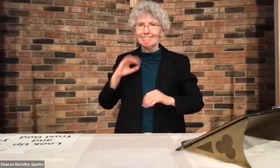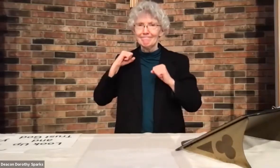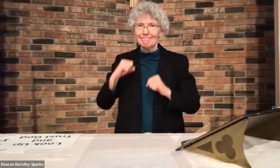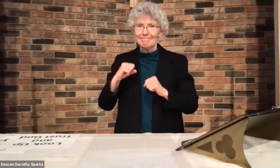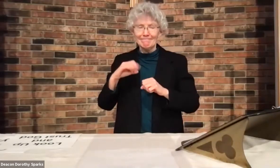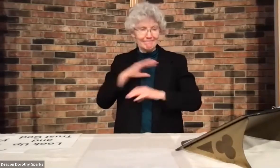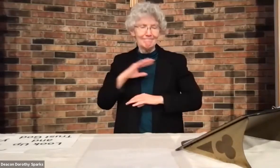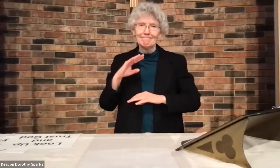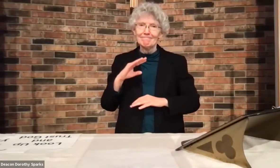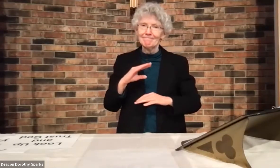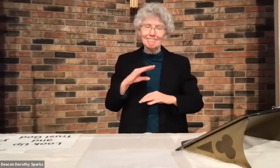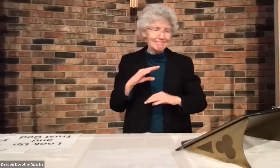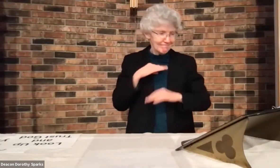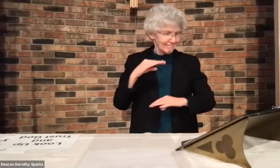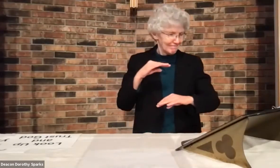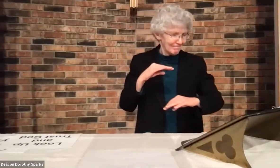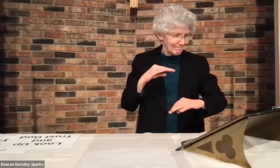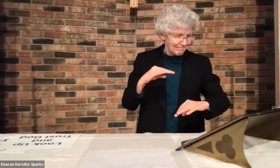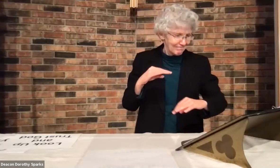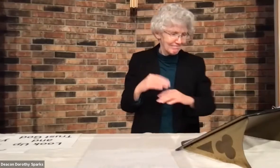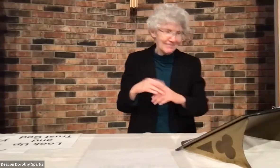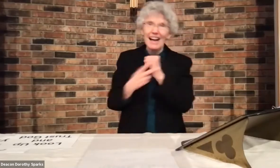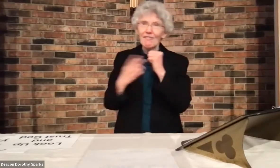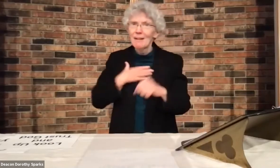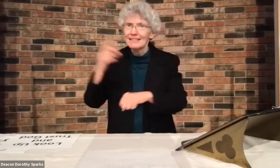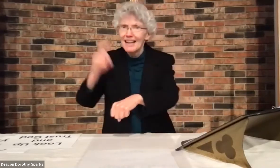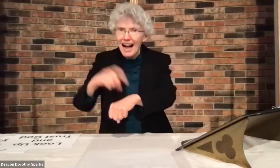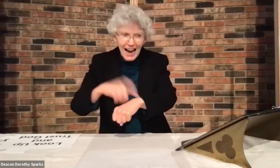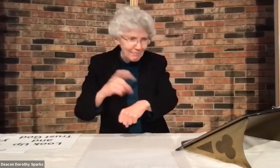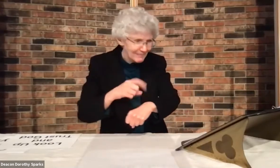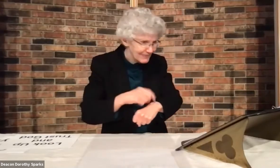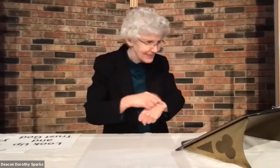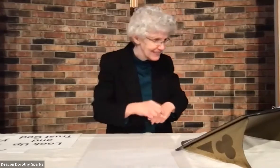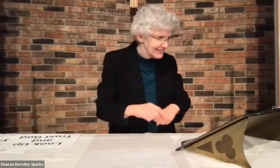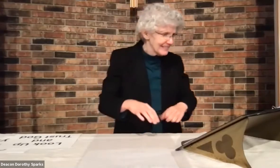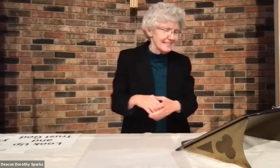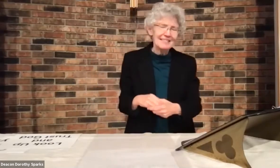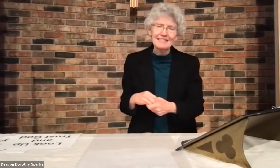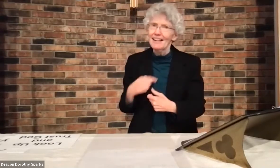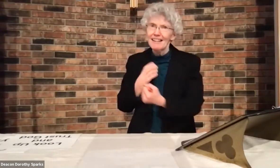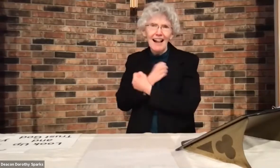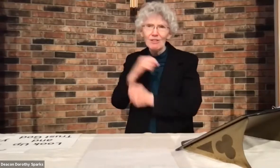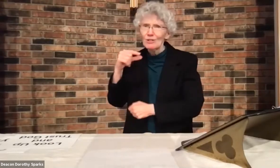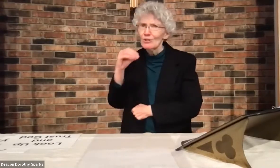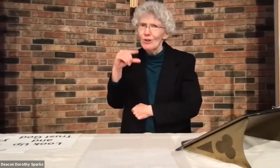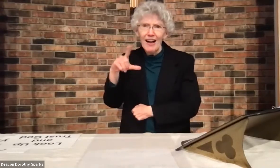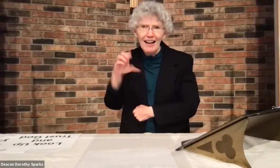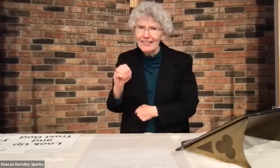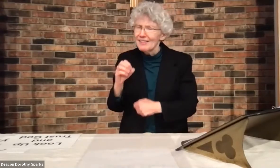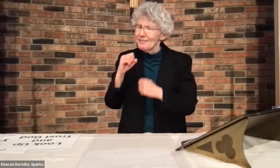put my question into Google search engine until I find my answer. And usually I'm pretty satisfied with this. It